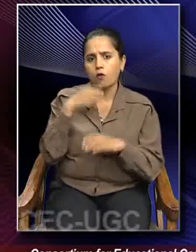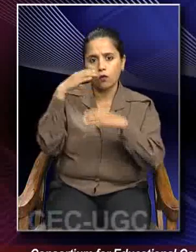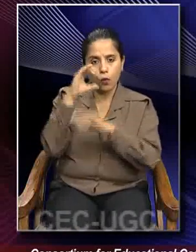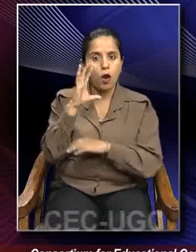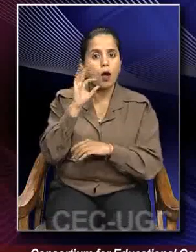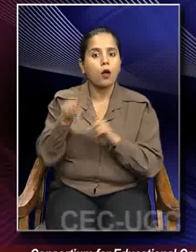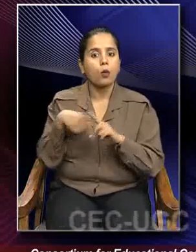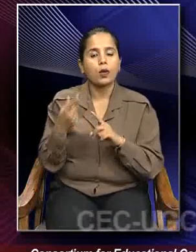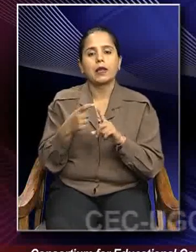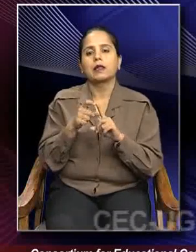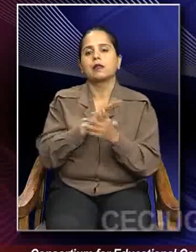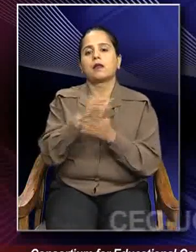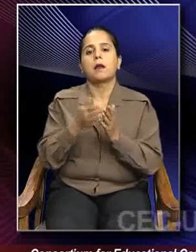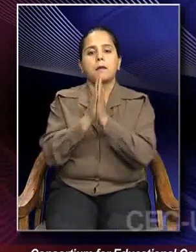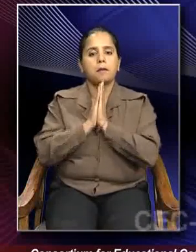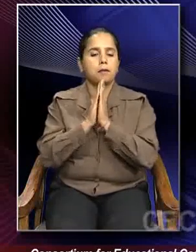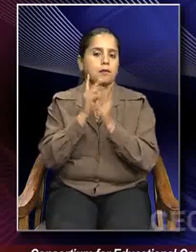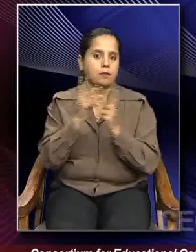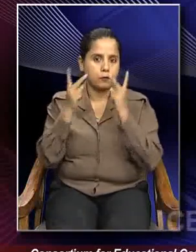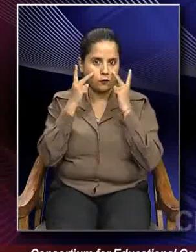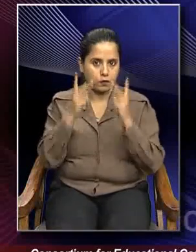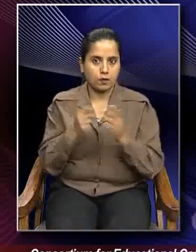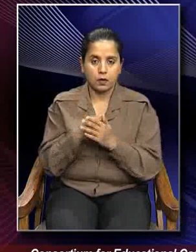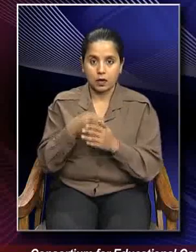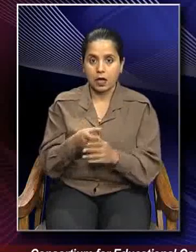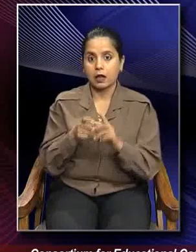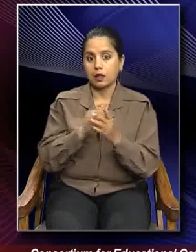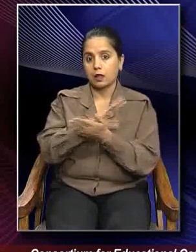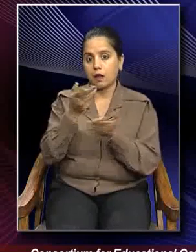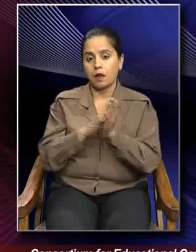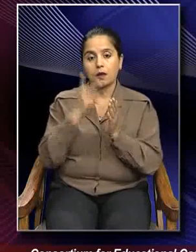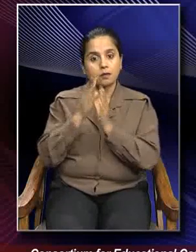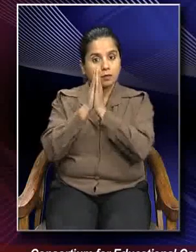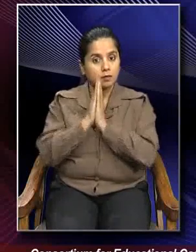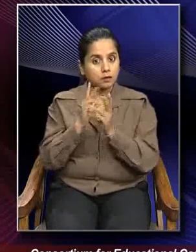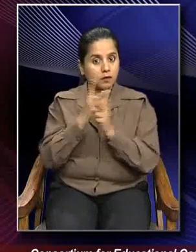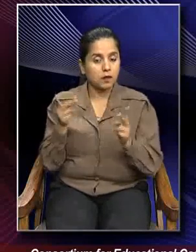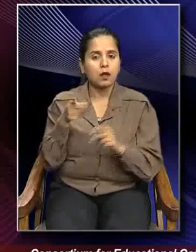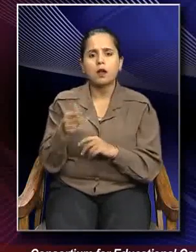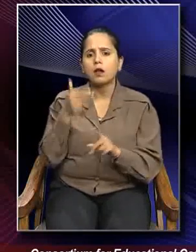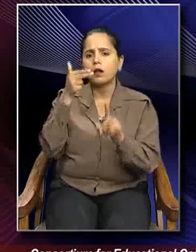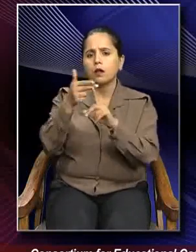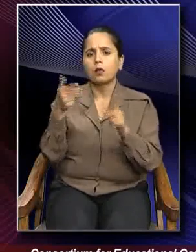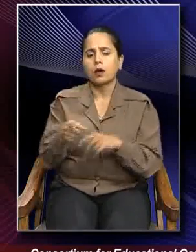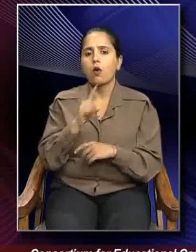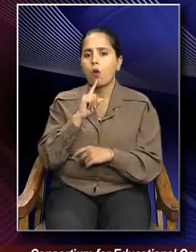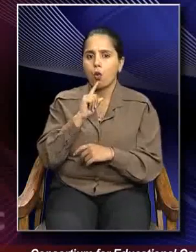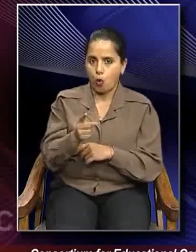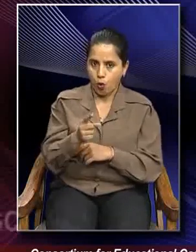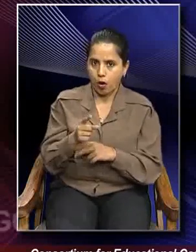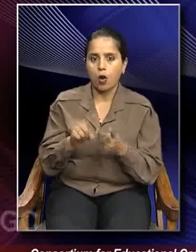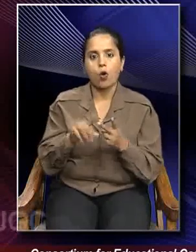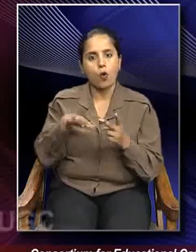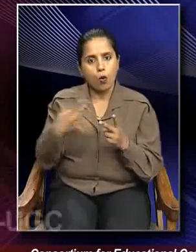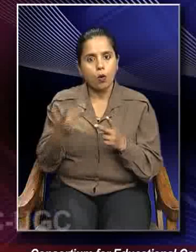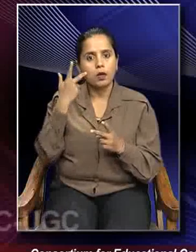upon the Dharma. And this Dharma, it is considered as a command, or it is considered